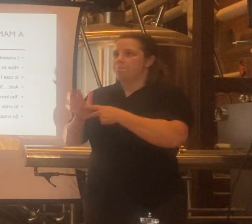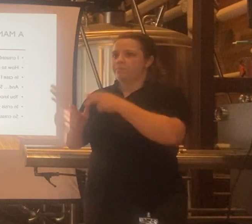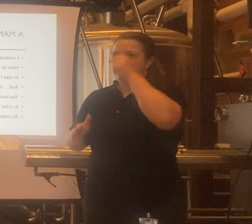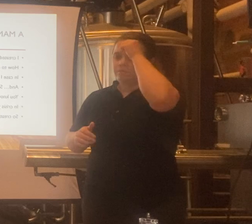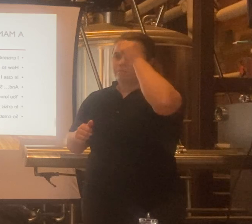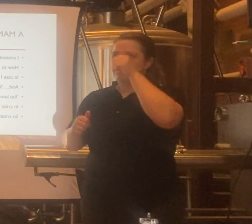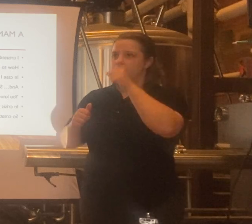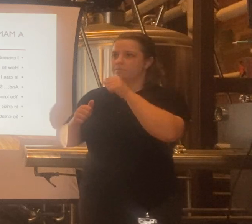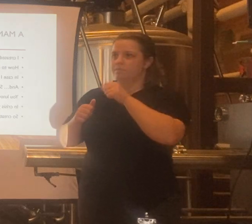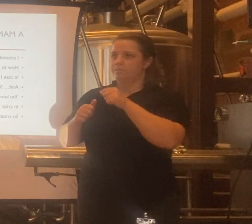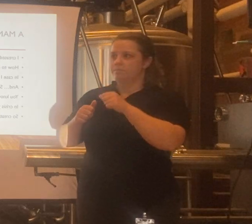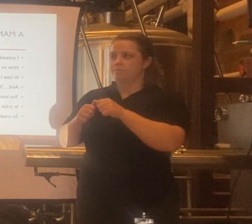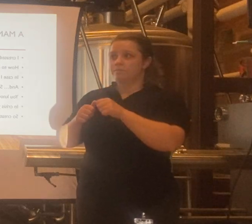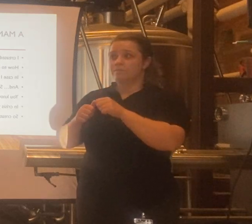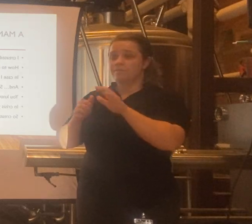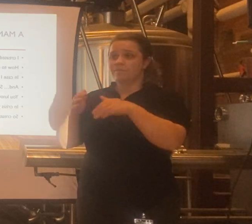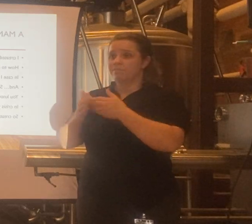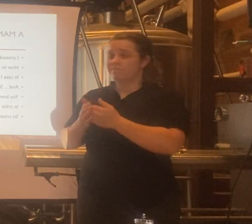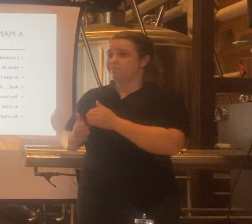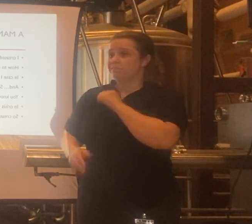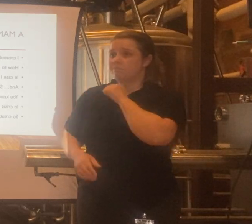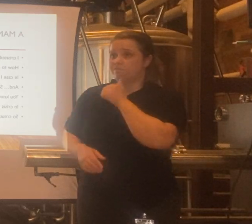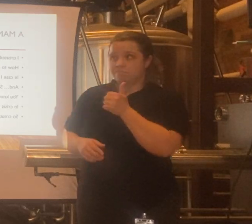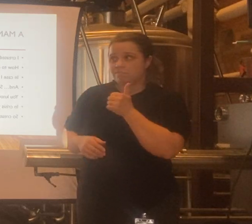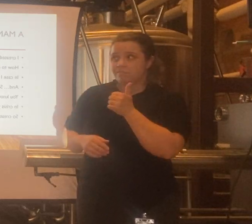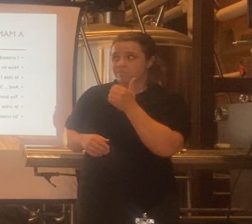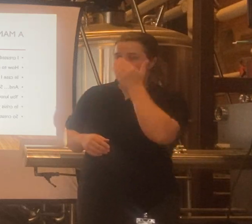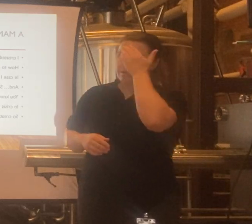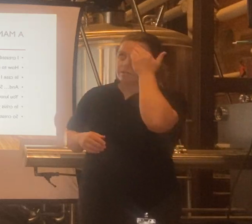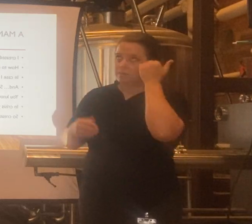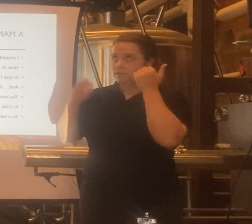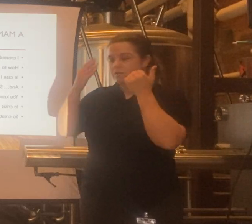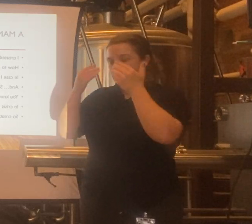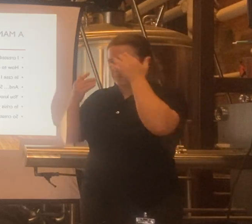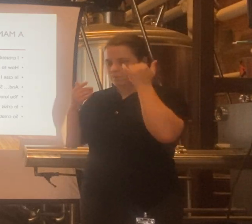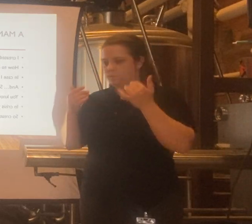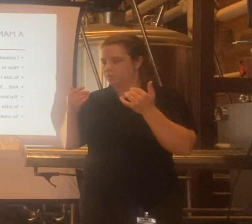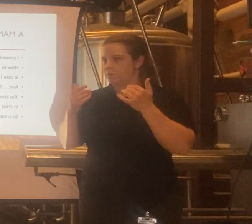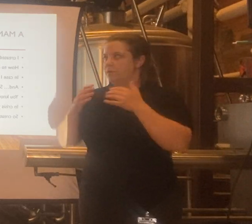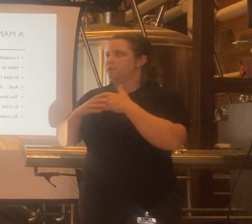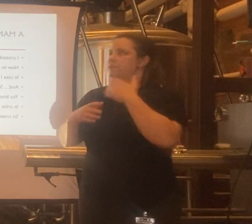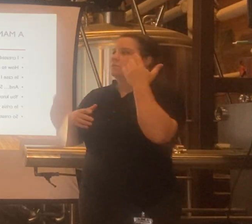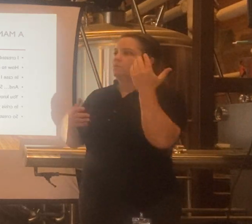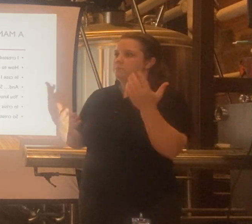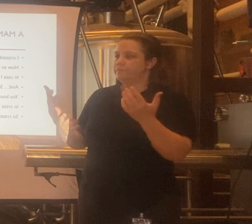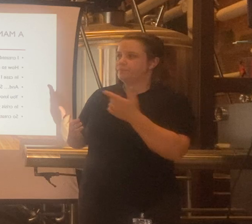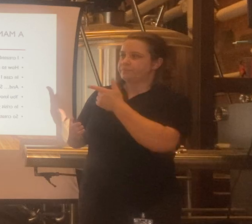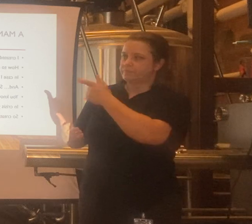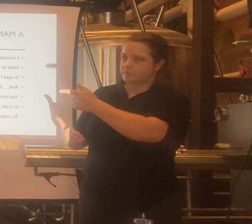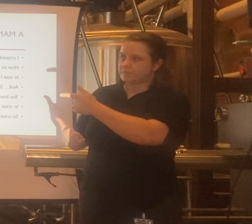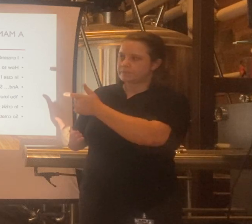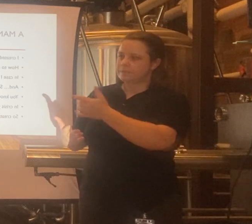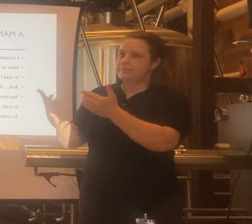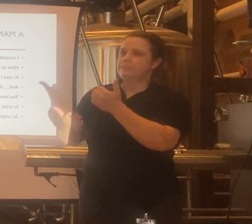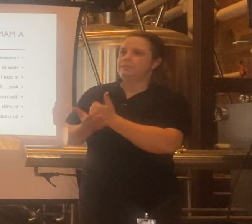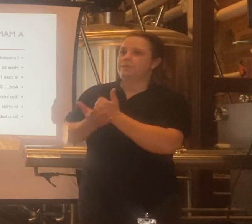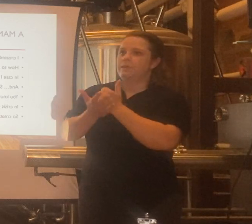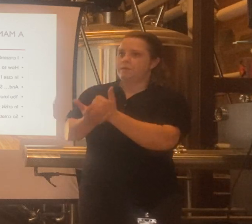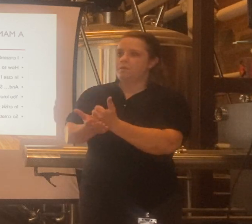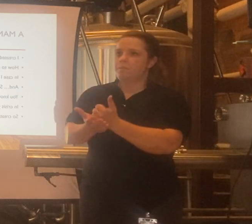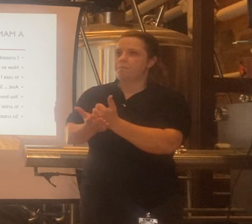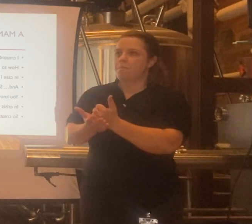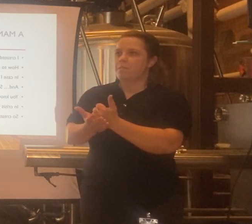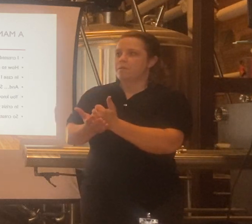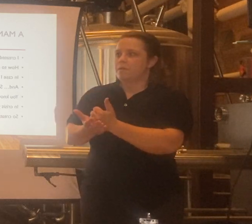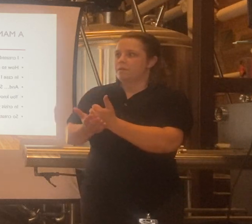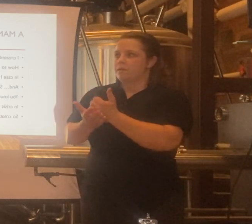literally, those heaters are gone. I had to destroy them to get replacements. But this is something that's needed, so my daughter